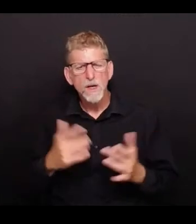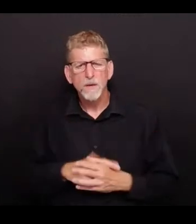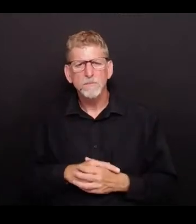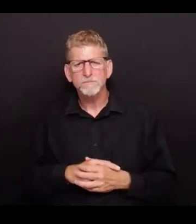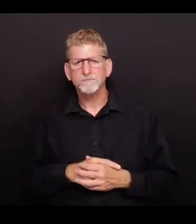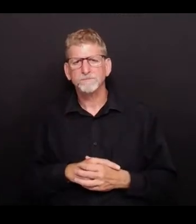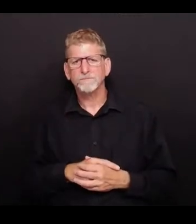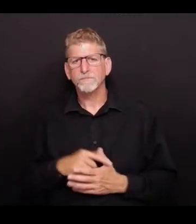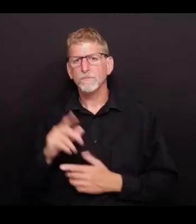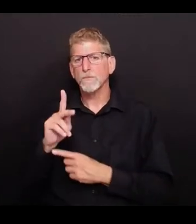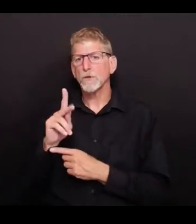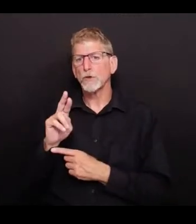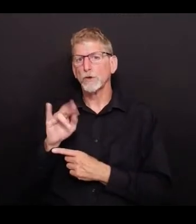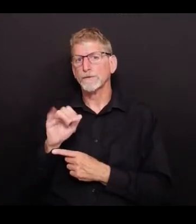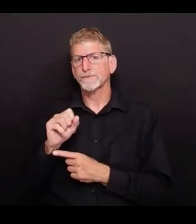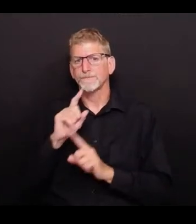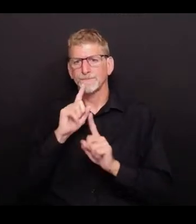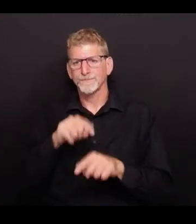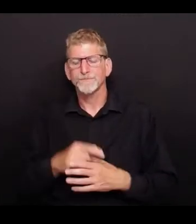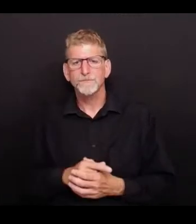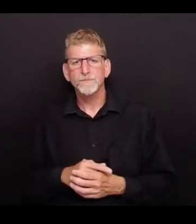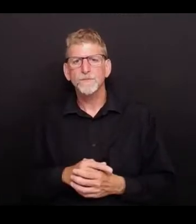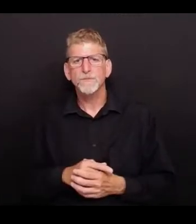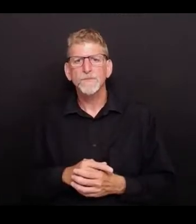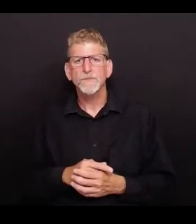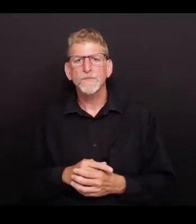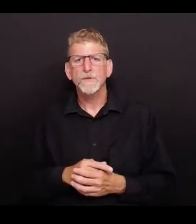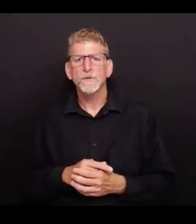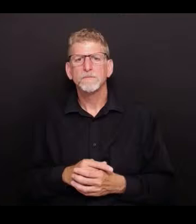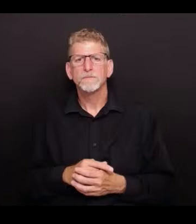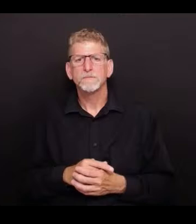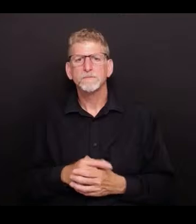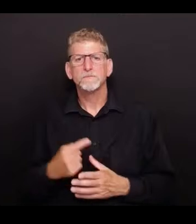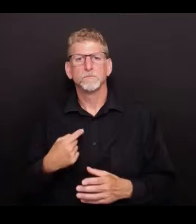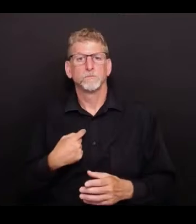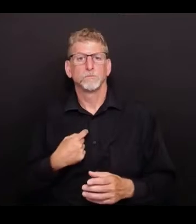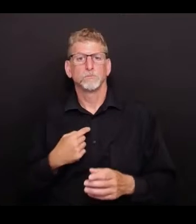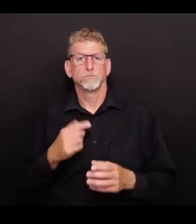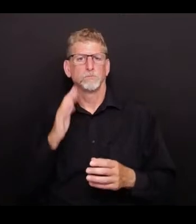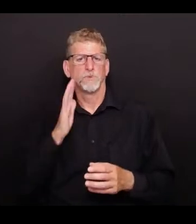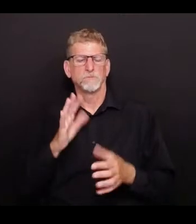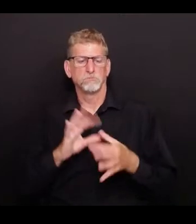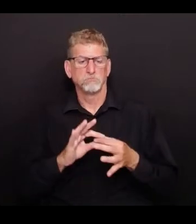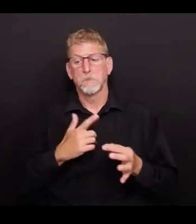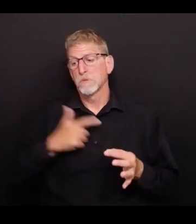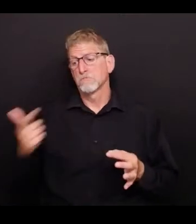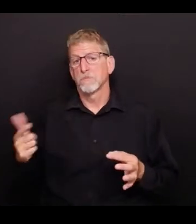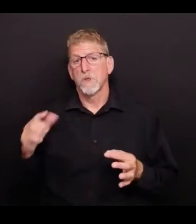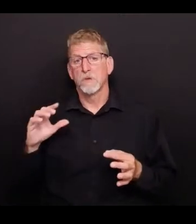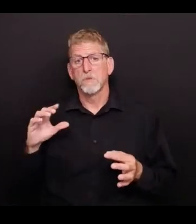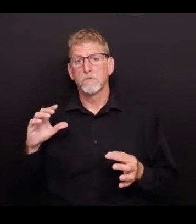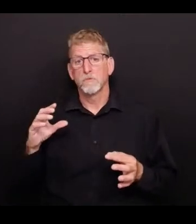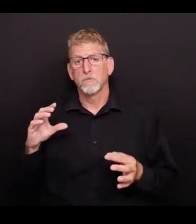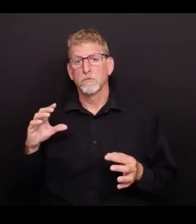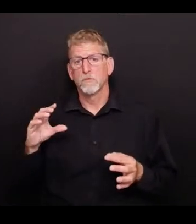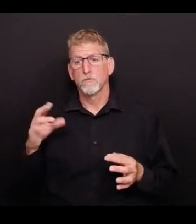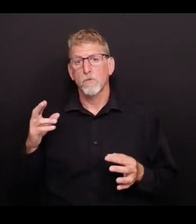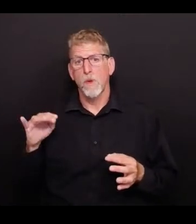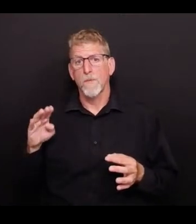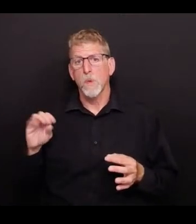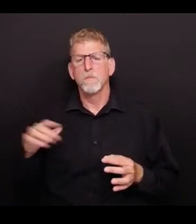guess? Sure. Well, and Kat, I'll start just with a comment, and then obviously we'll have Dr.